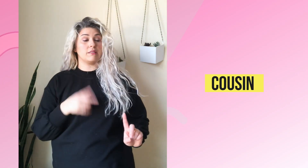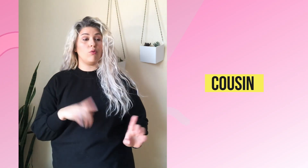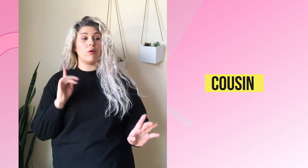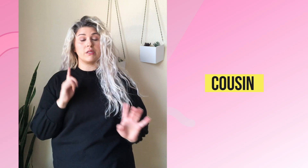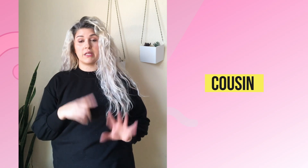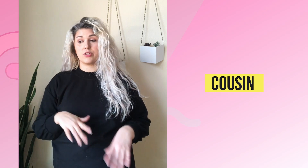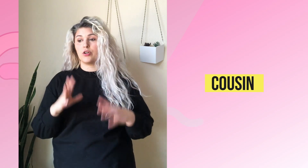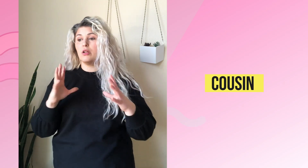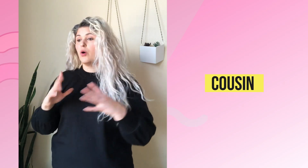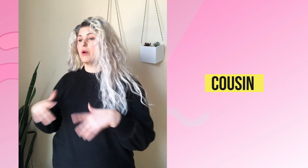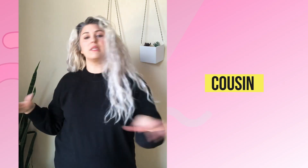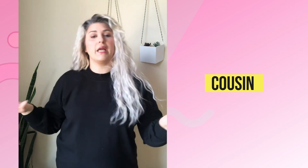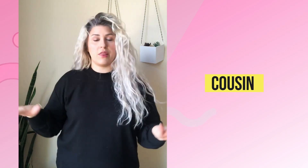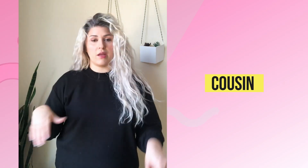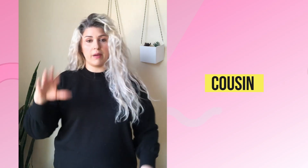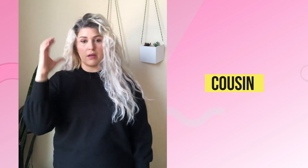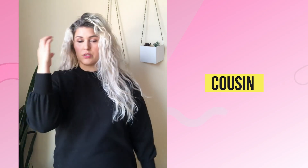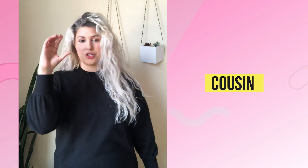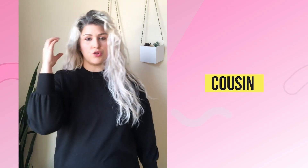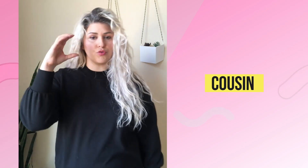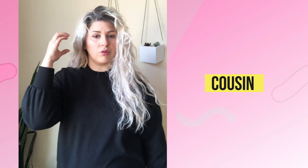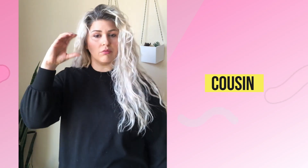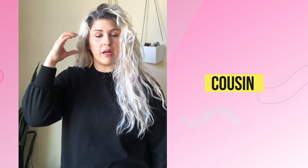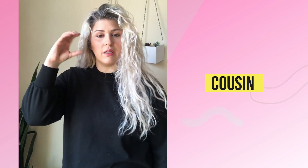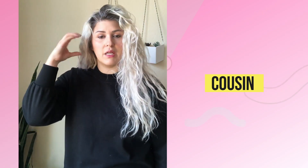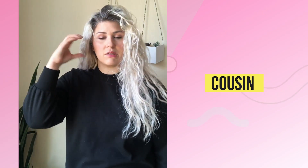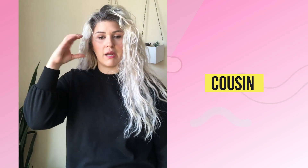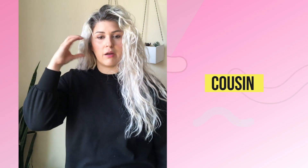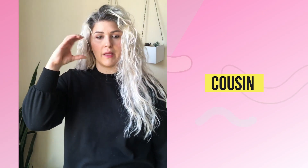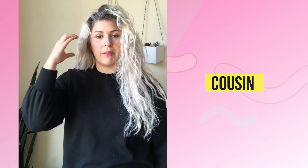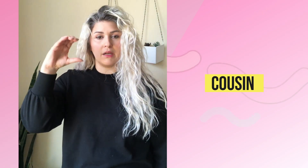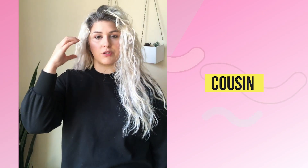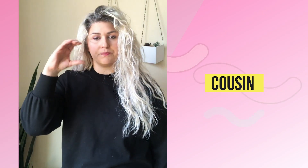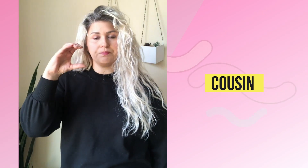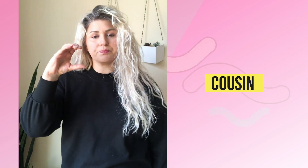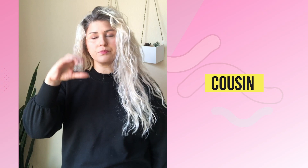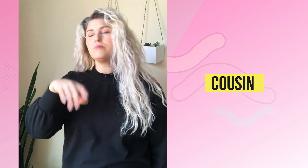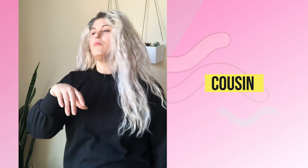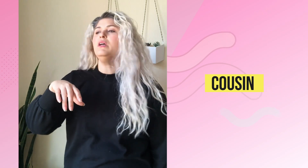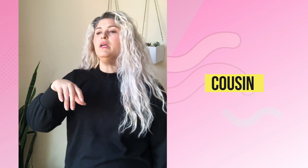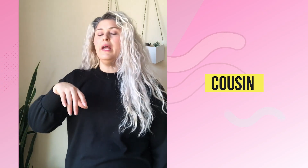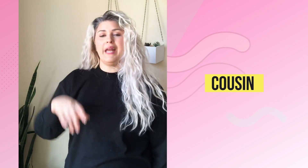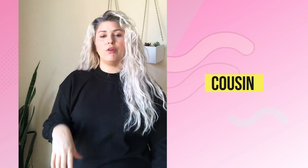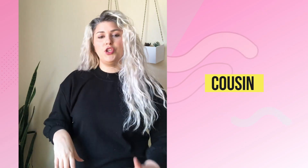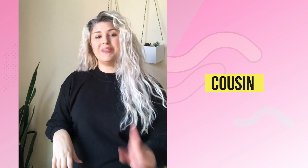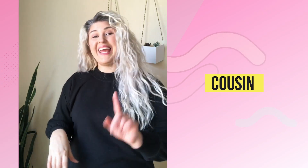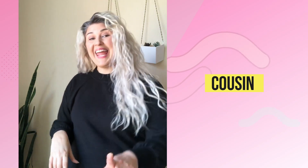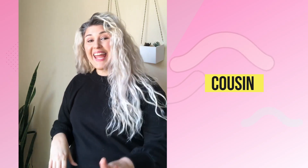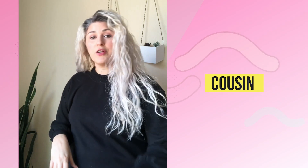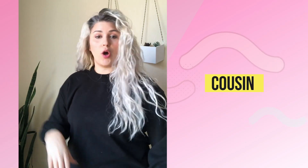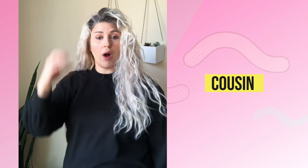not saying it's a boy, we're not saying it's a girl, we're not saying anything about it. It's just neutral, right? That's right here by my ears. Now,